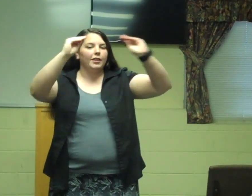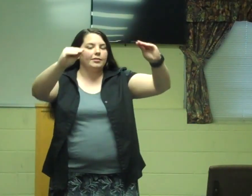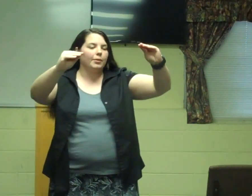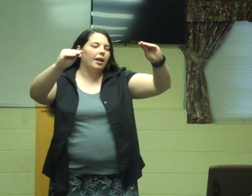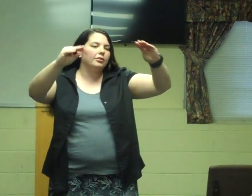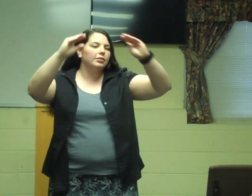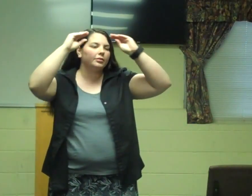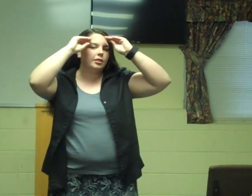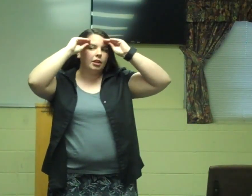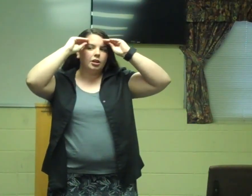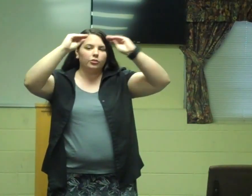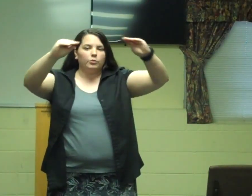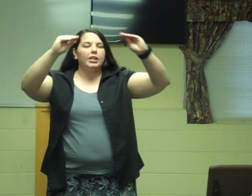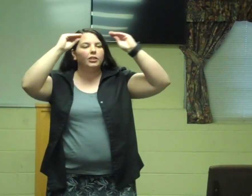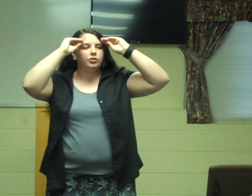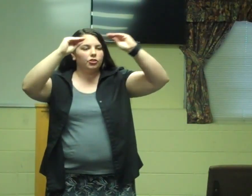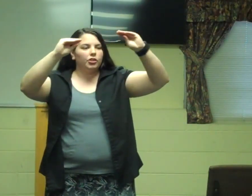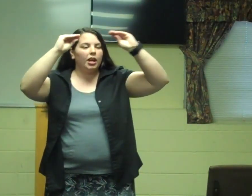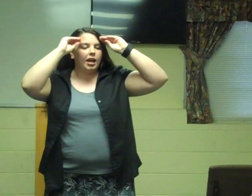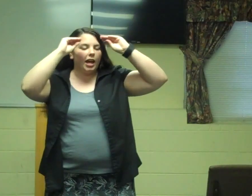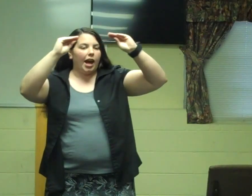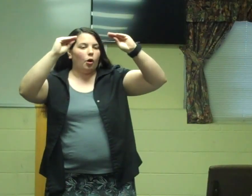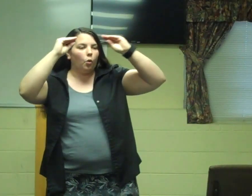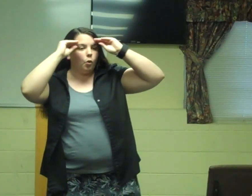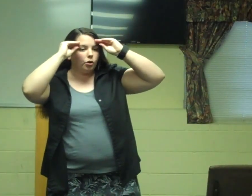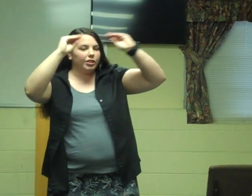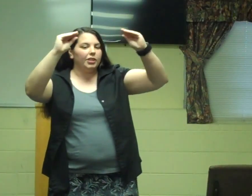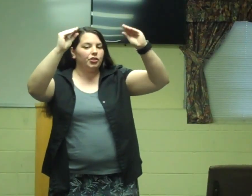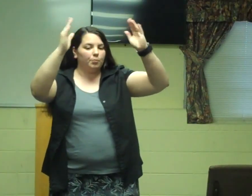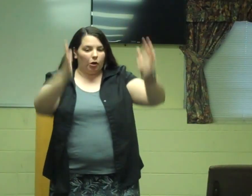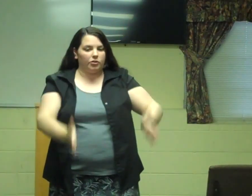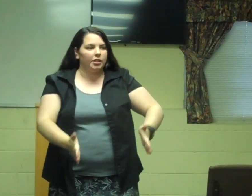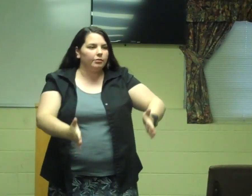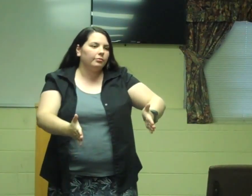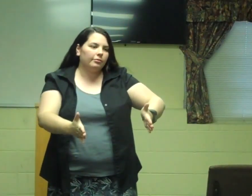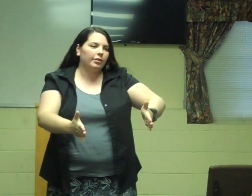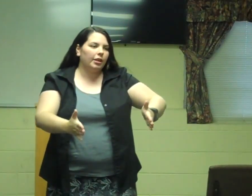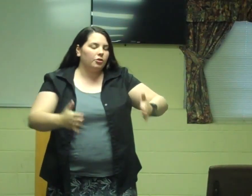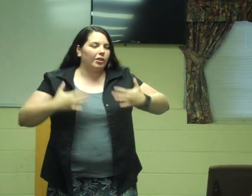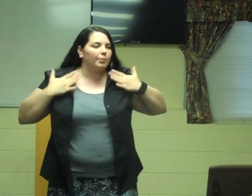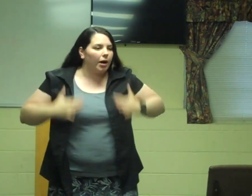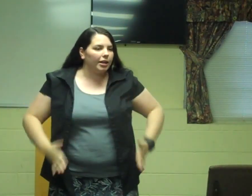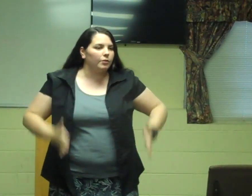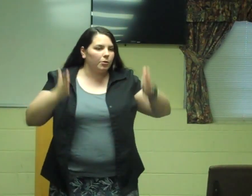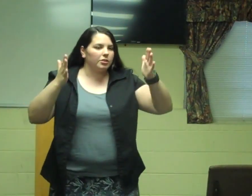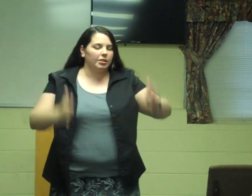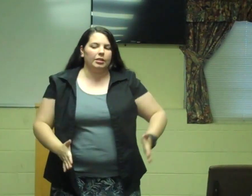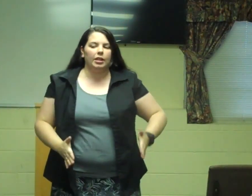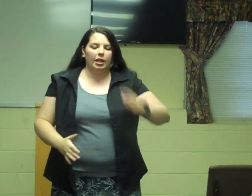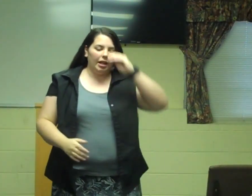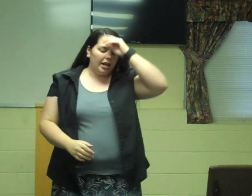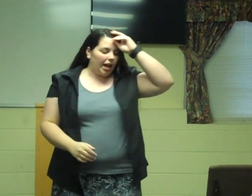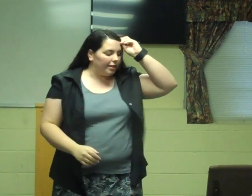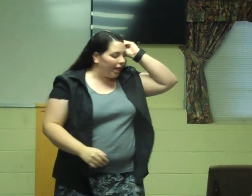giving it to somebody else. So teach or teach person. It's like the body of the person. And